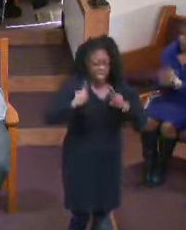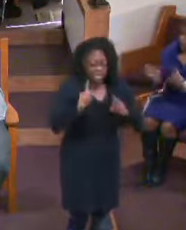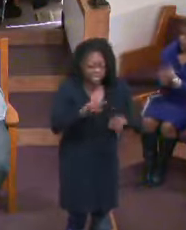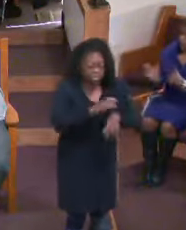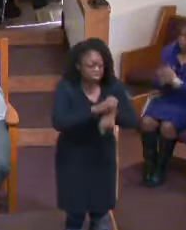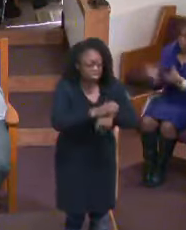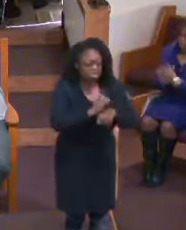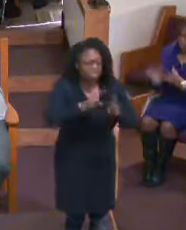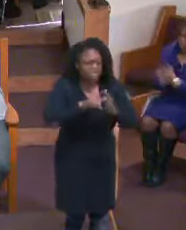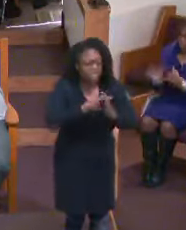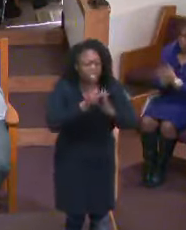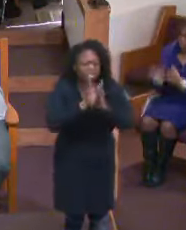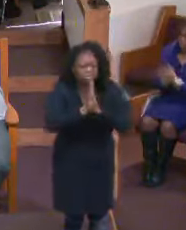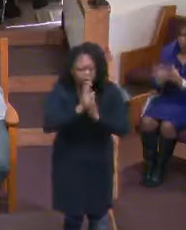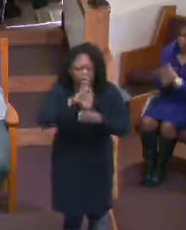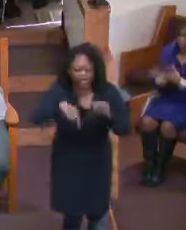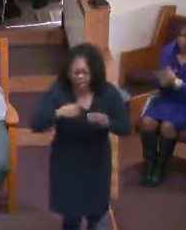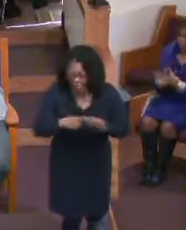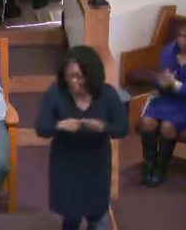about